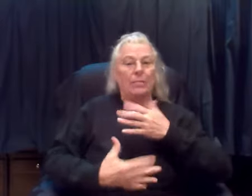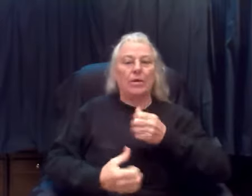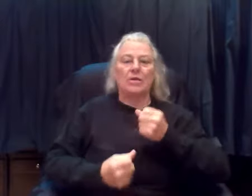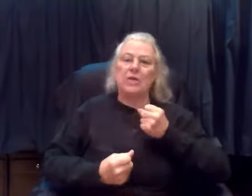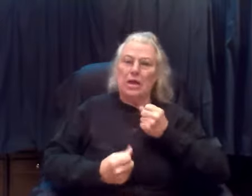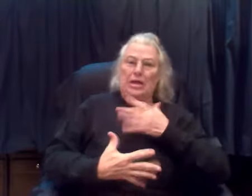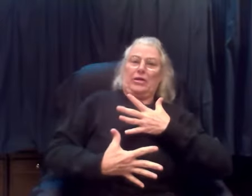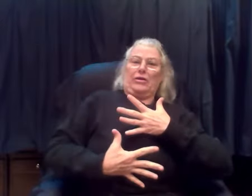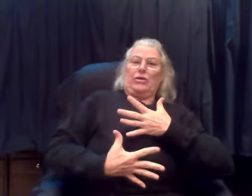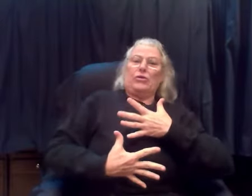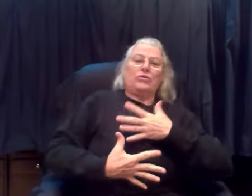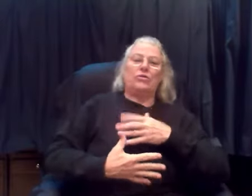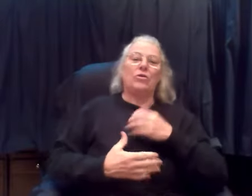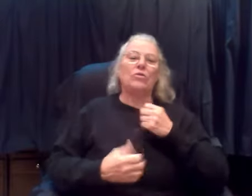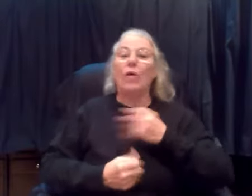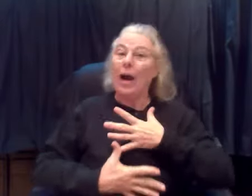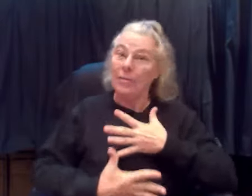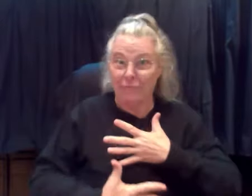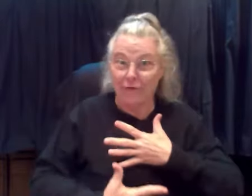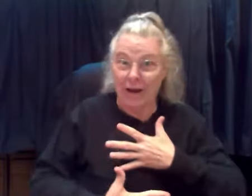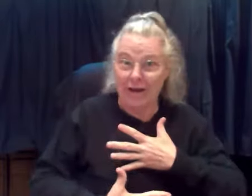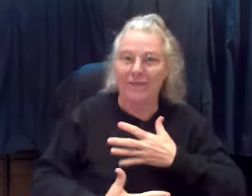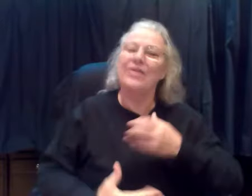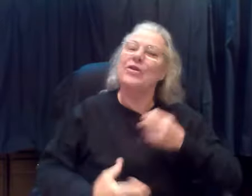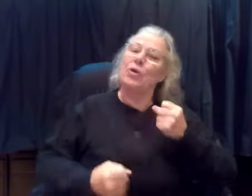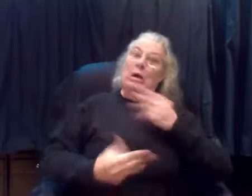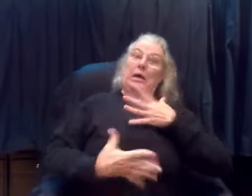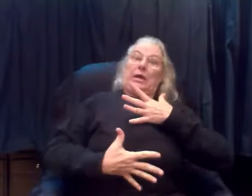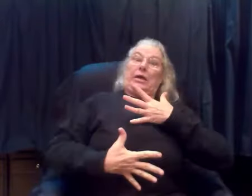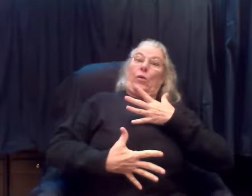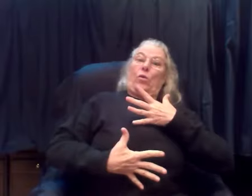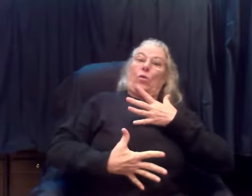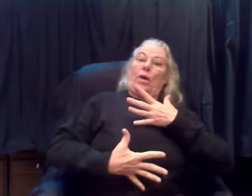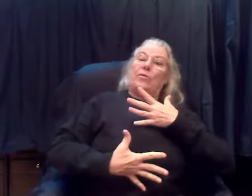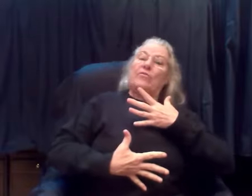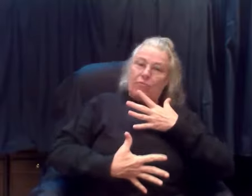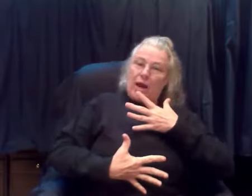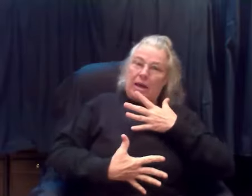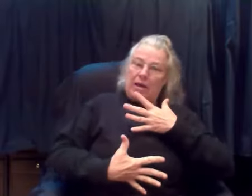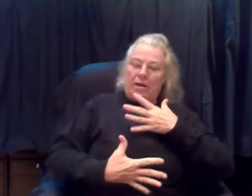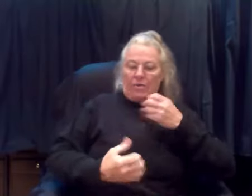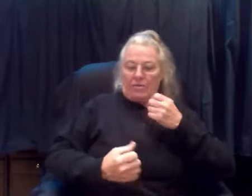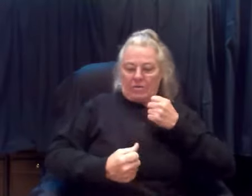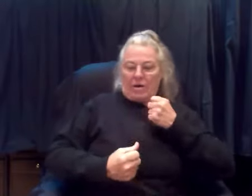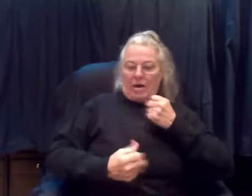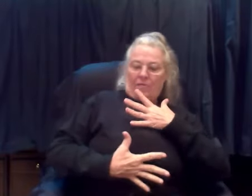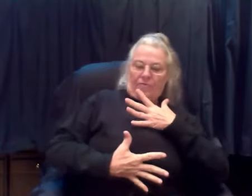because you don't go, "I'm afraid." You go, "Oh, I'm afraid."